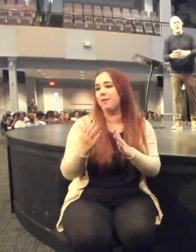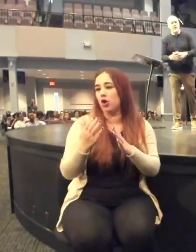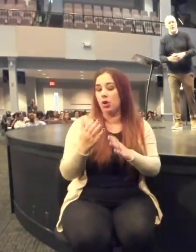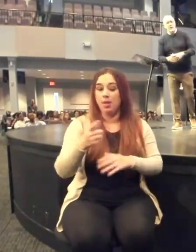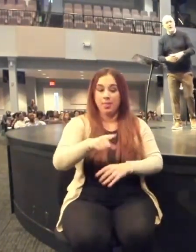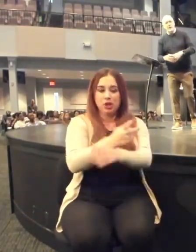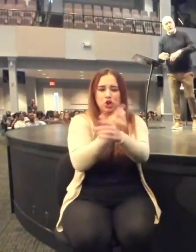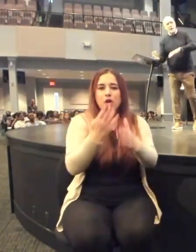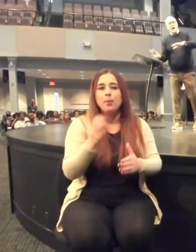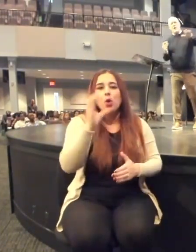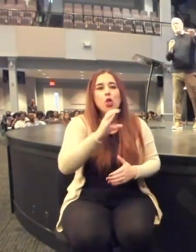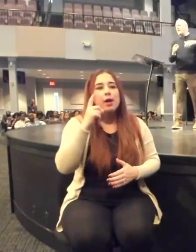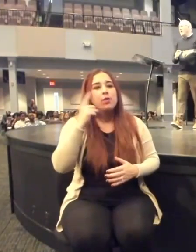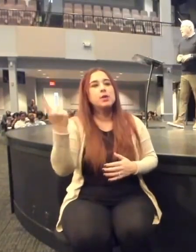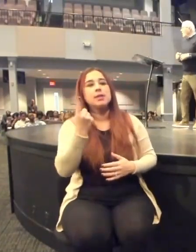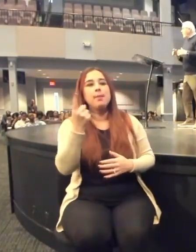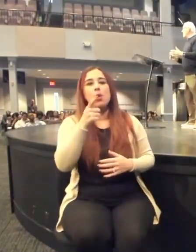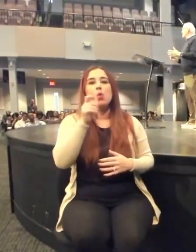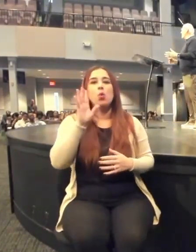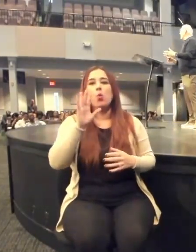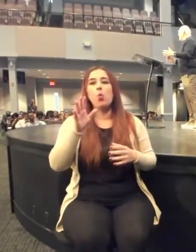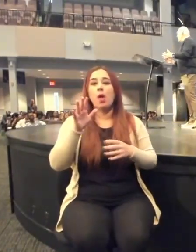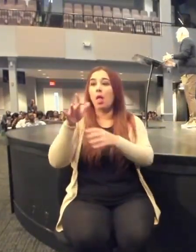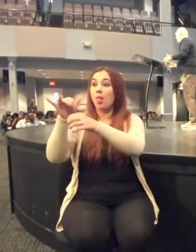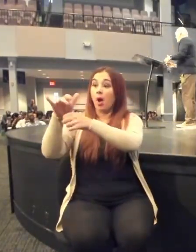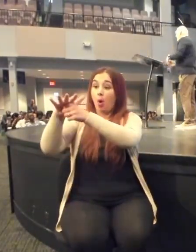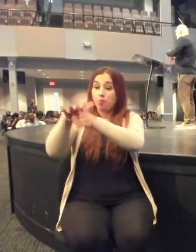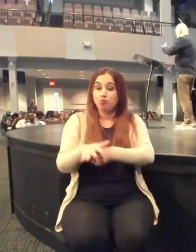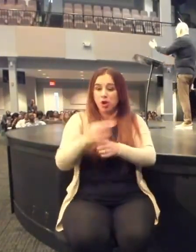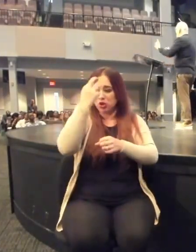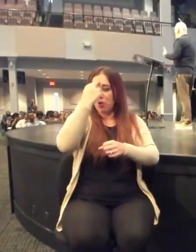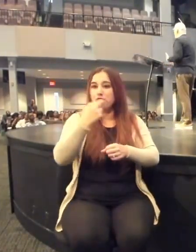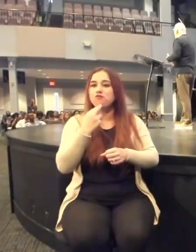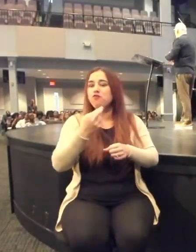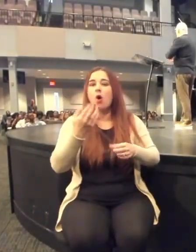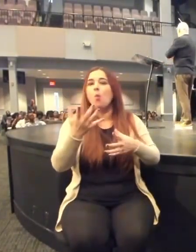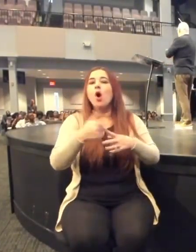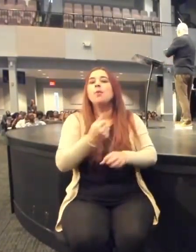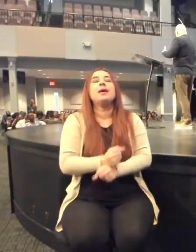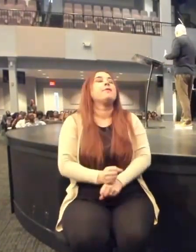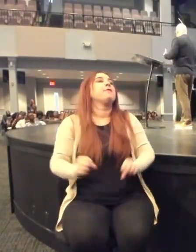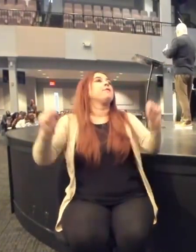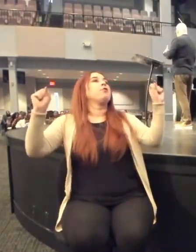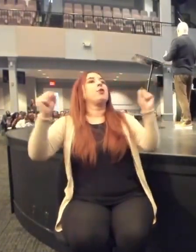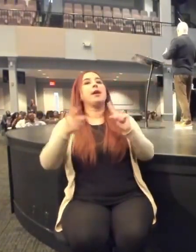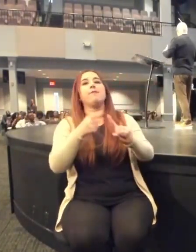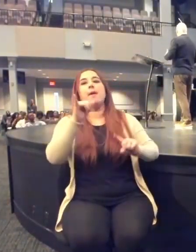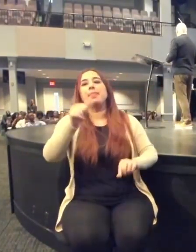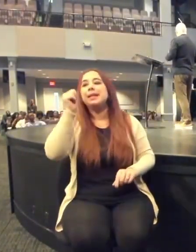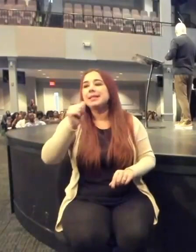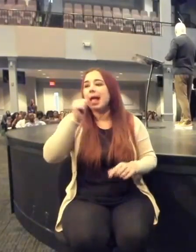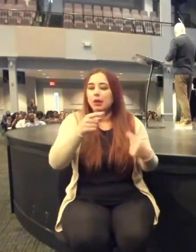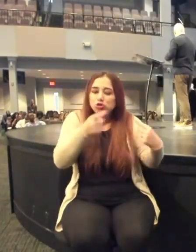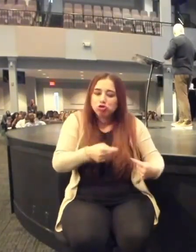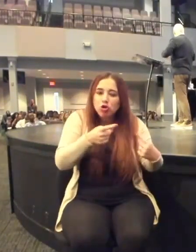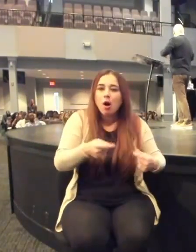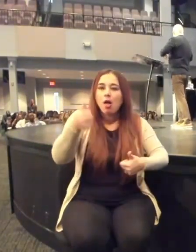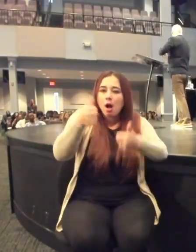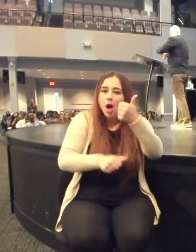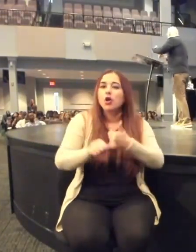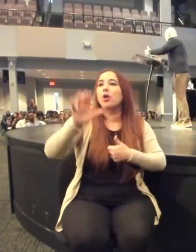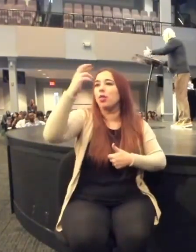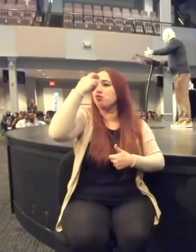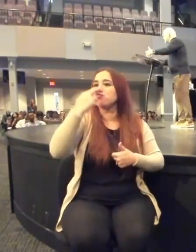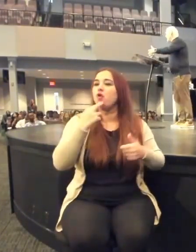for someone who would throw off the oppression of Rome and free them from the daily struggle they had living under the